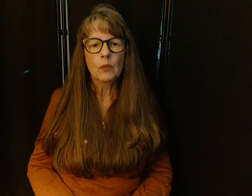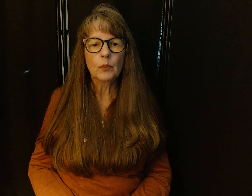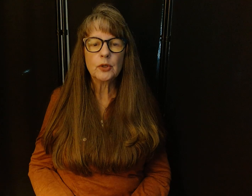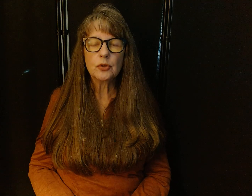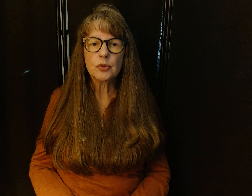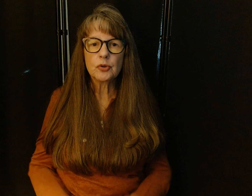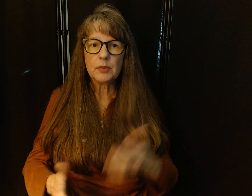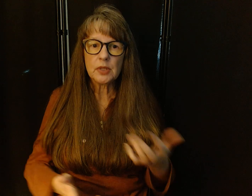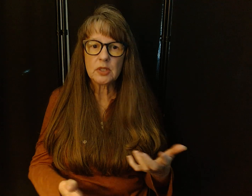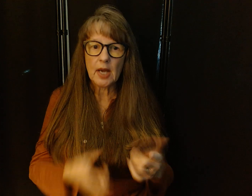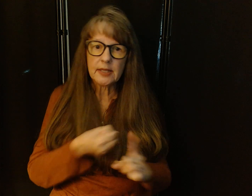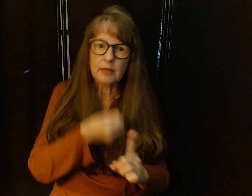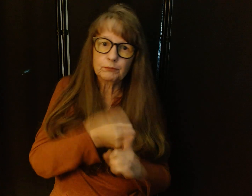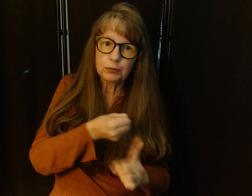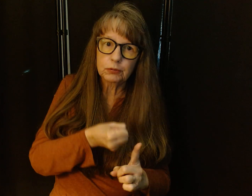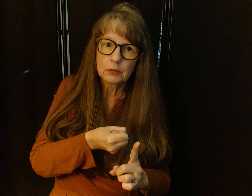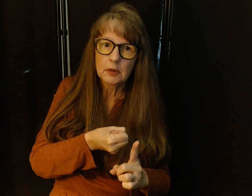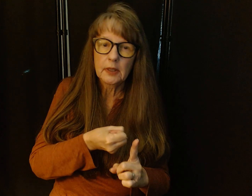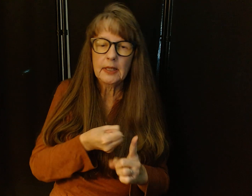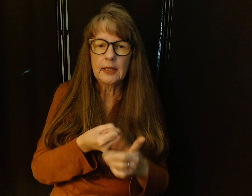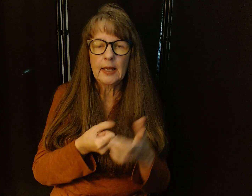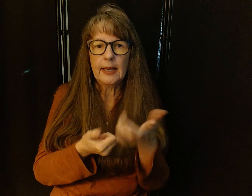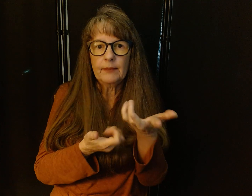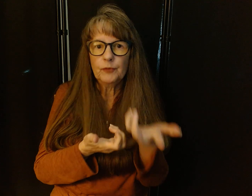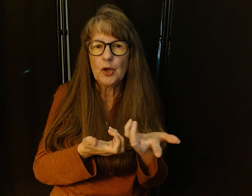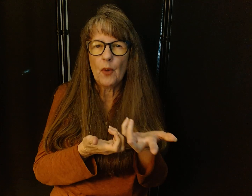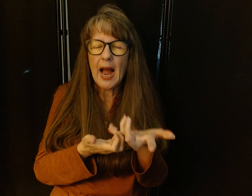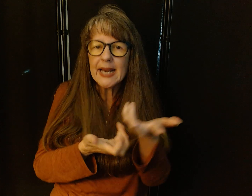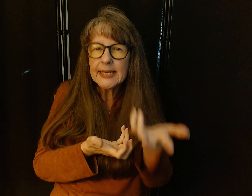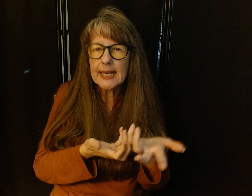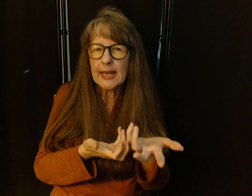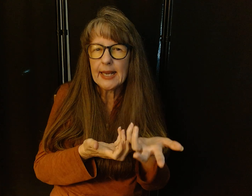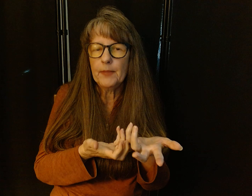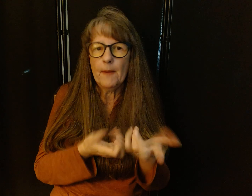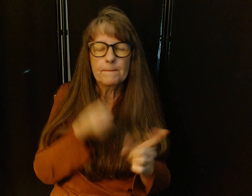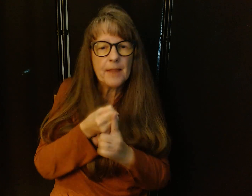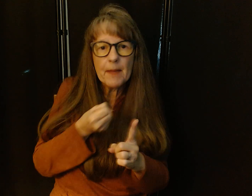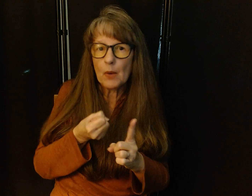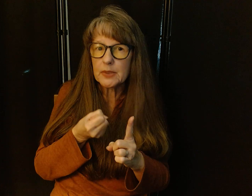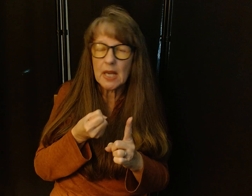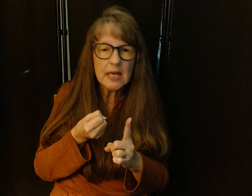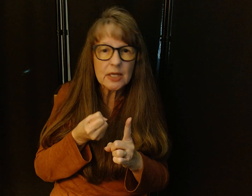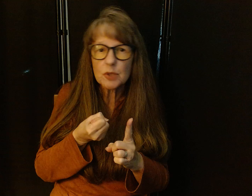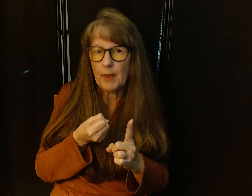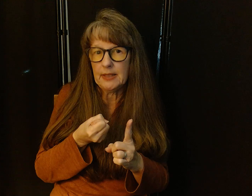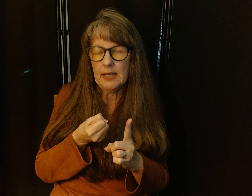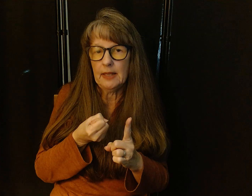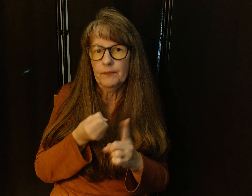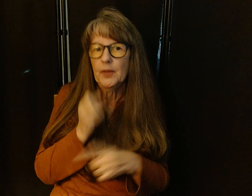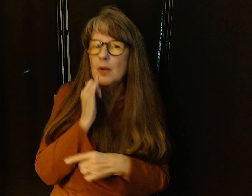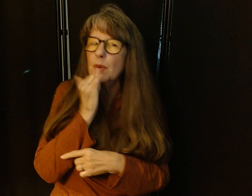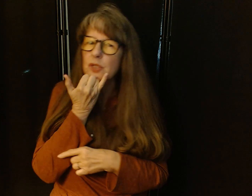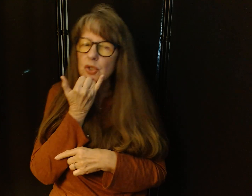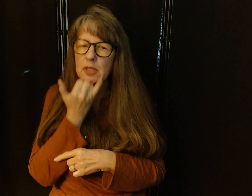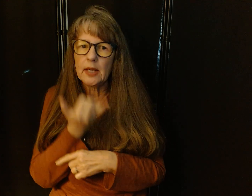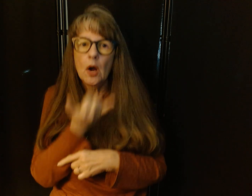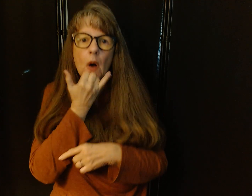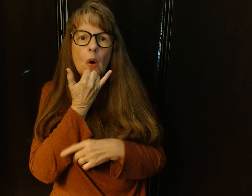you do some of these signs, like I didn't get hit, but bam, I was unexpecting it. It wasn't just like, oh,